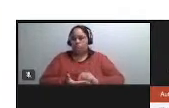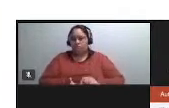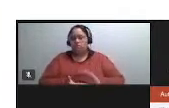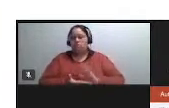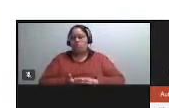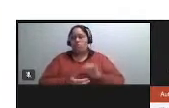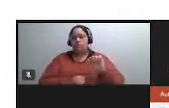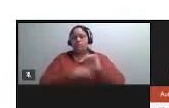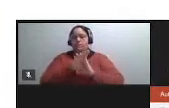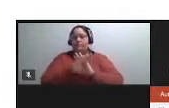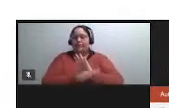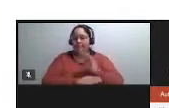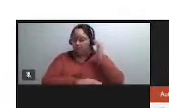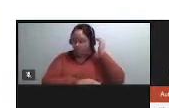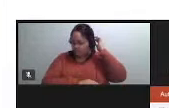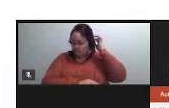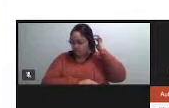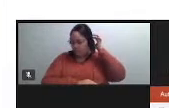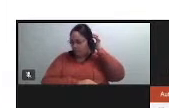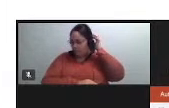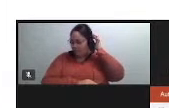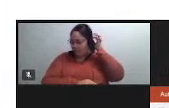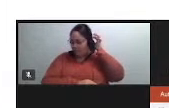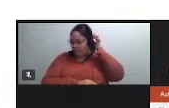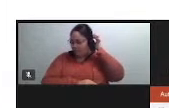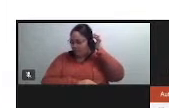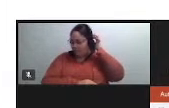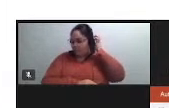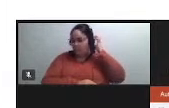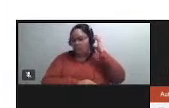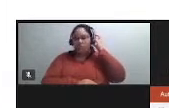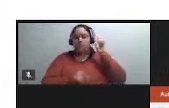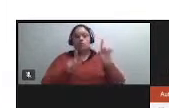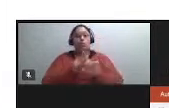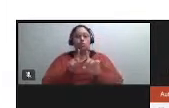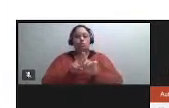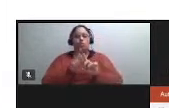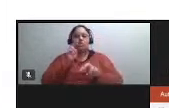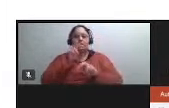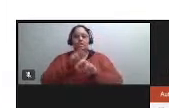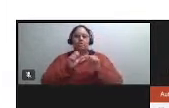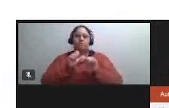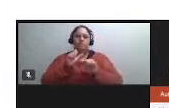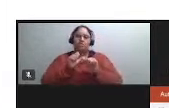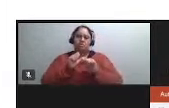raised as Chetanati was happening, and also to get